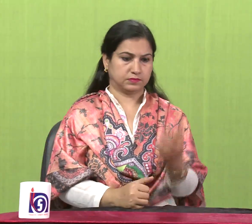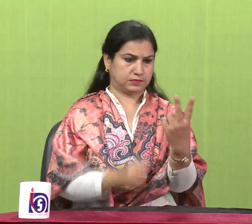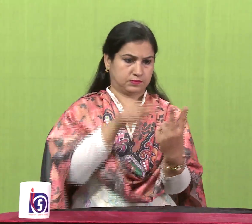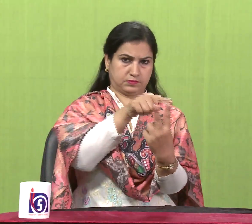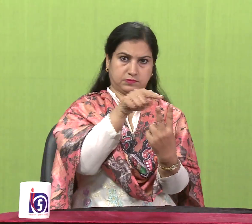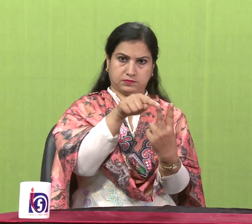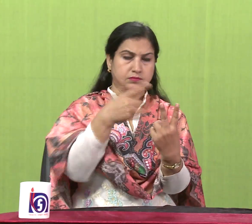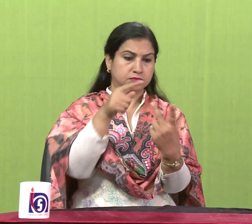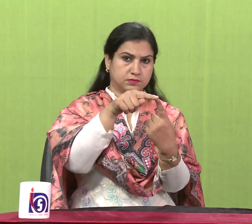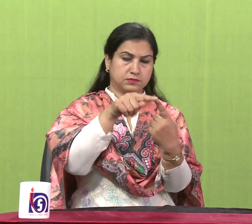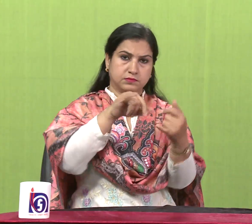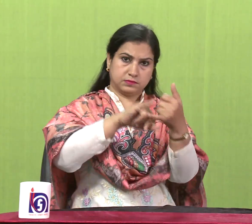social and economic.